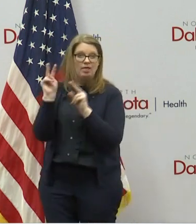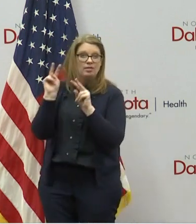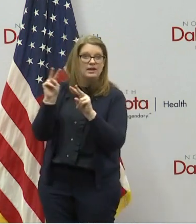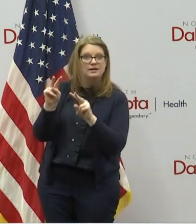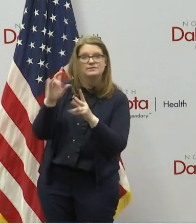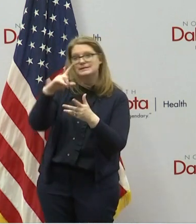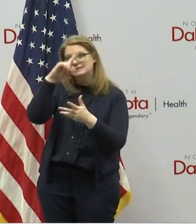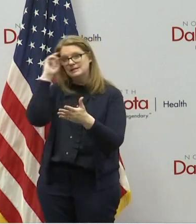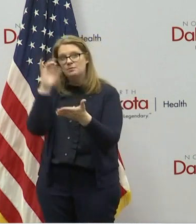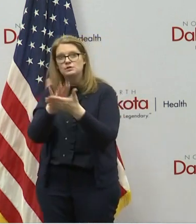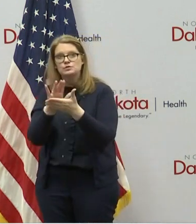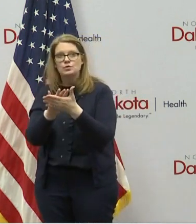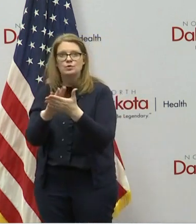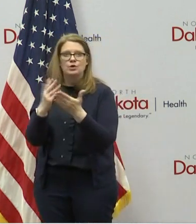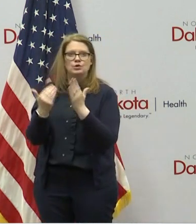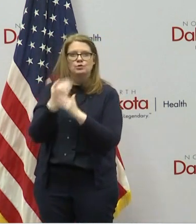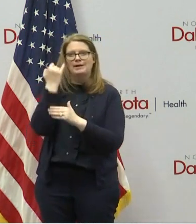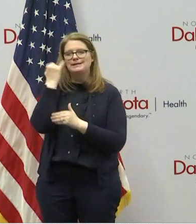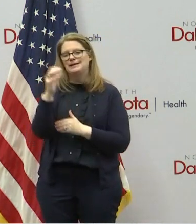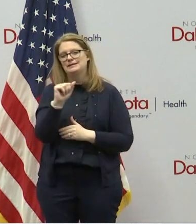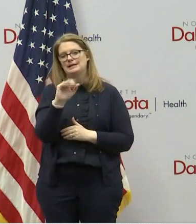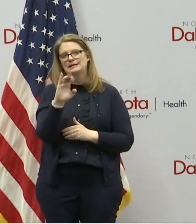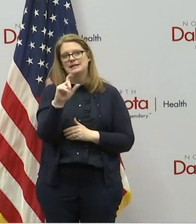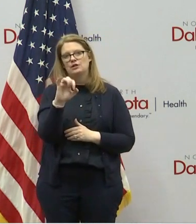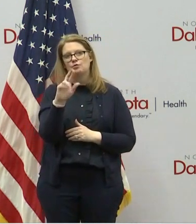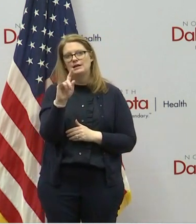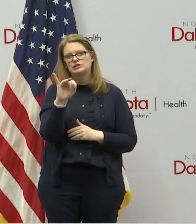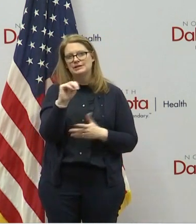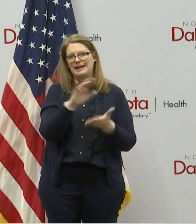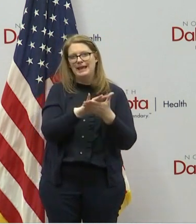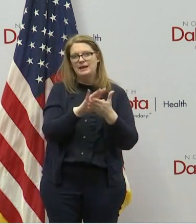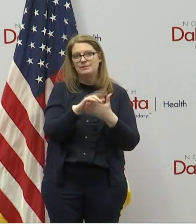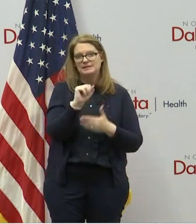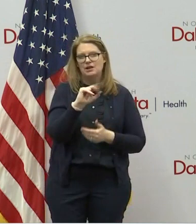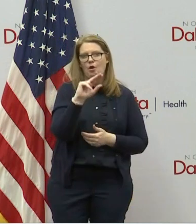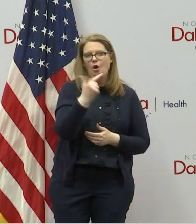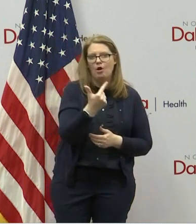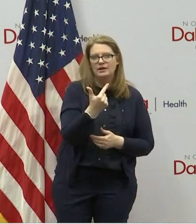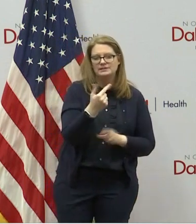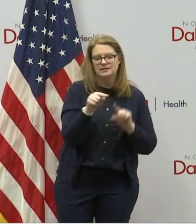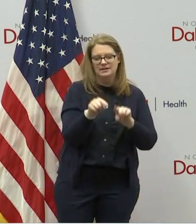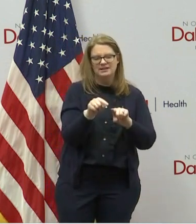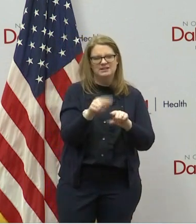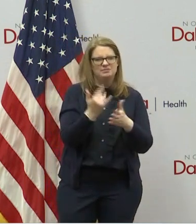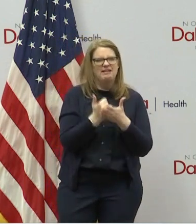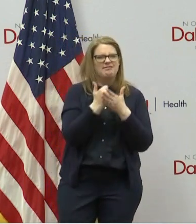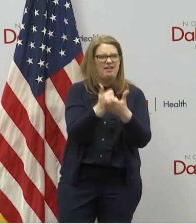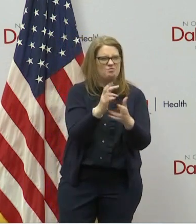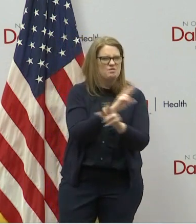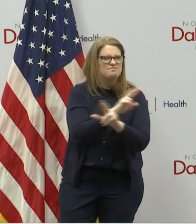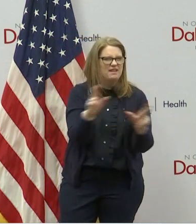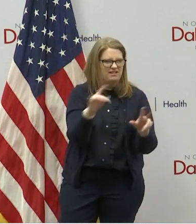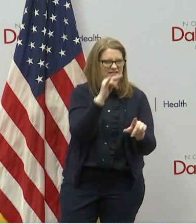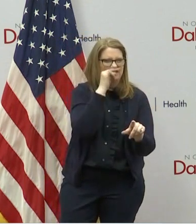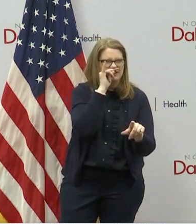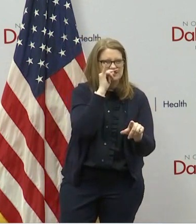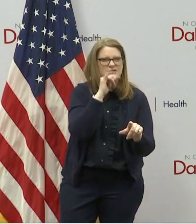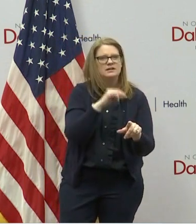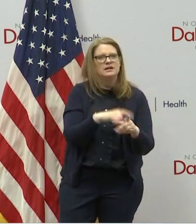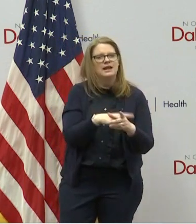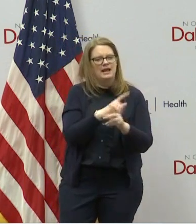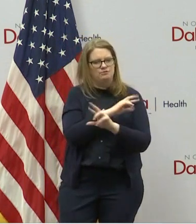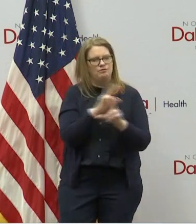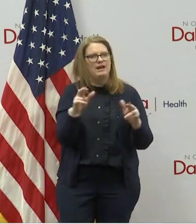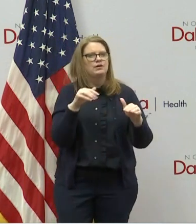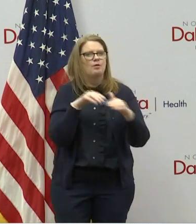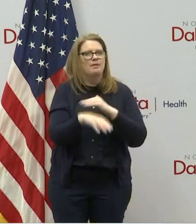school, new ideas like acceleration academies in August to help prepare kids to get back to school or getting back into our buildings next